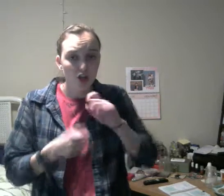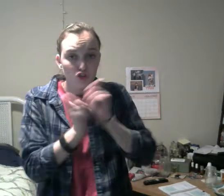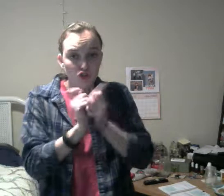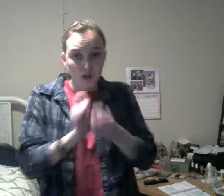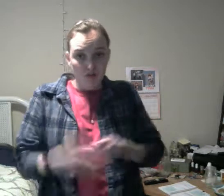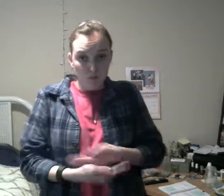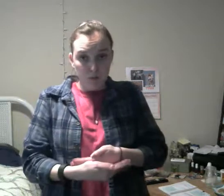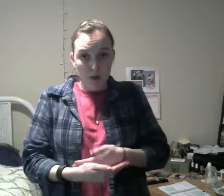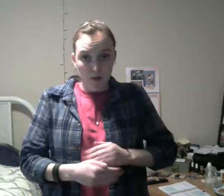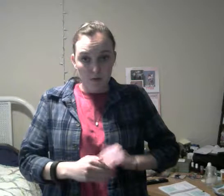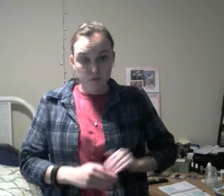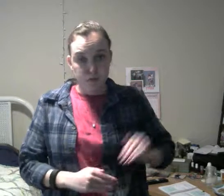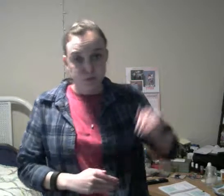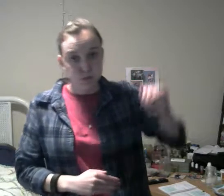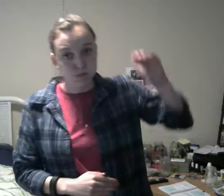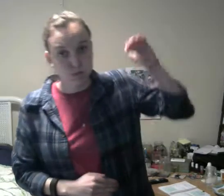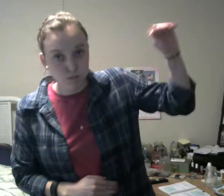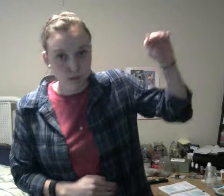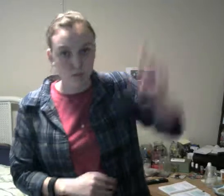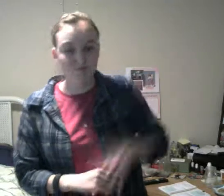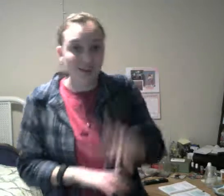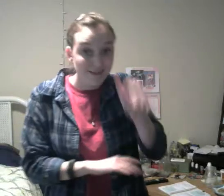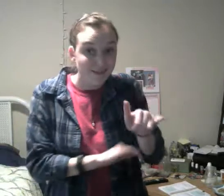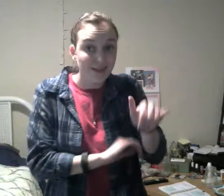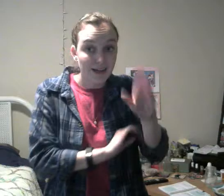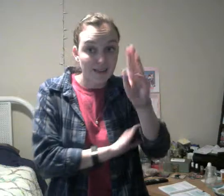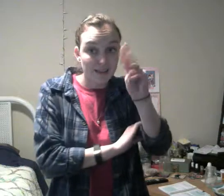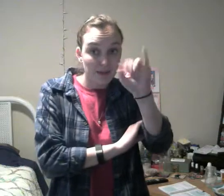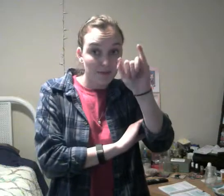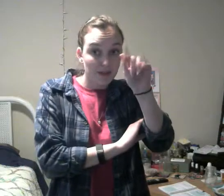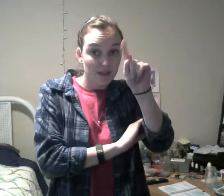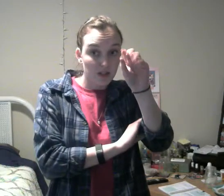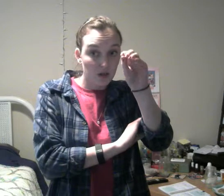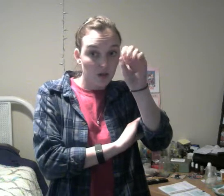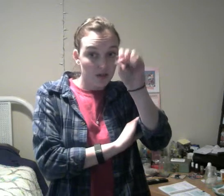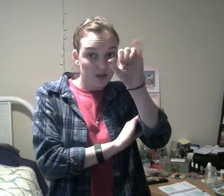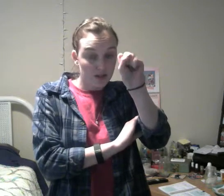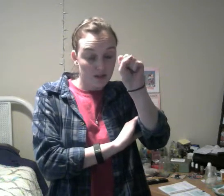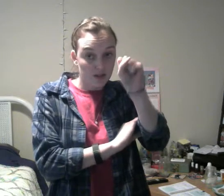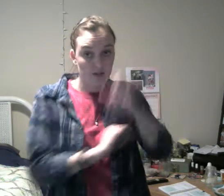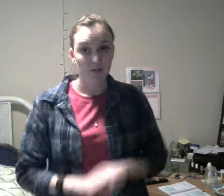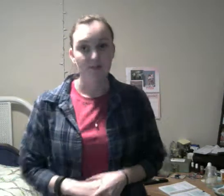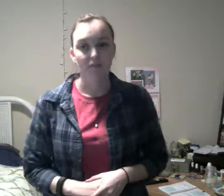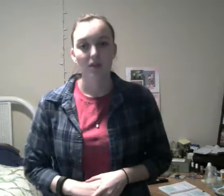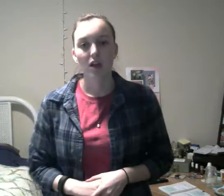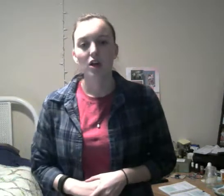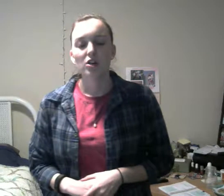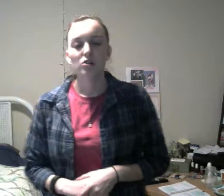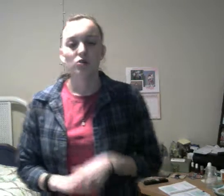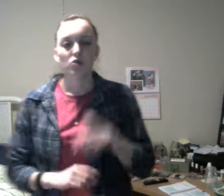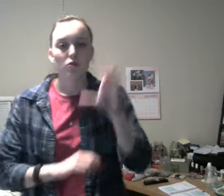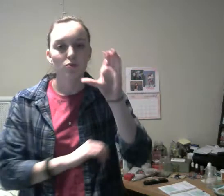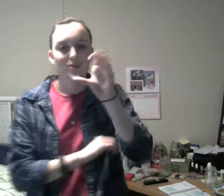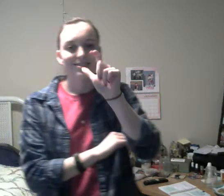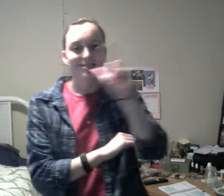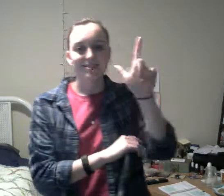terms that have been confusing in here are diploid and then haploid. A cell that's diploid has two